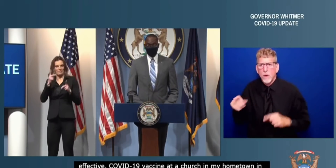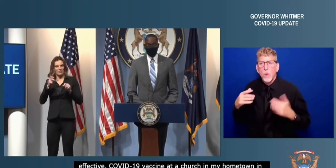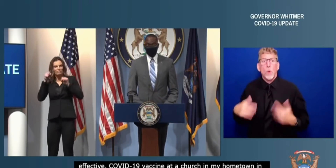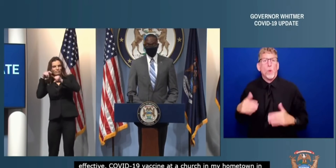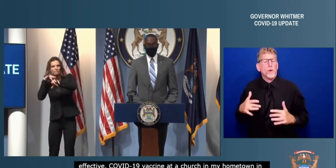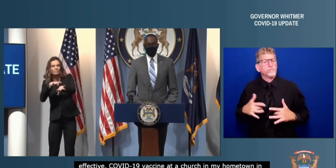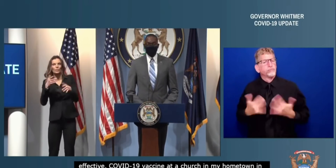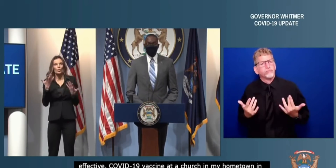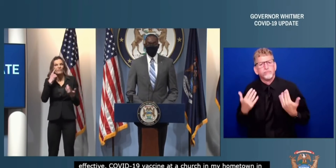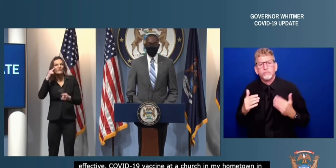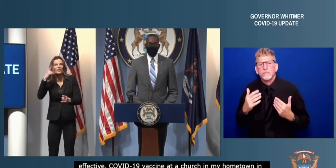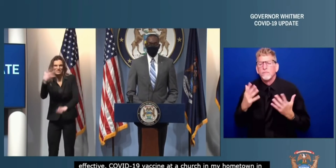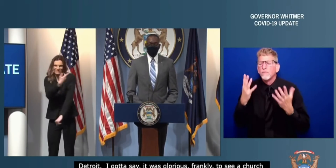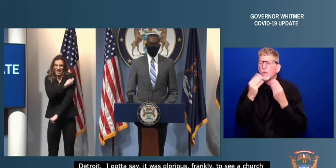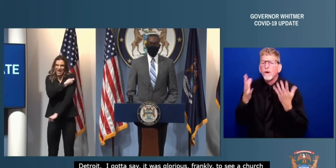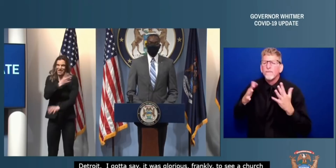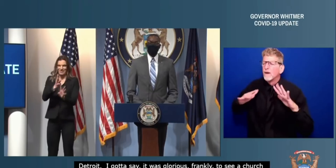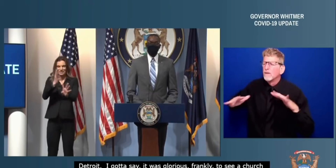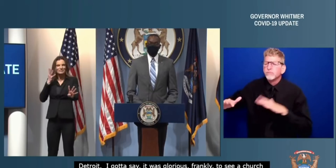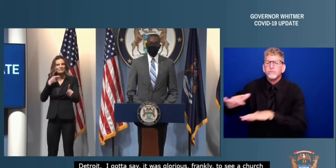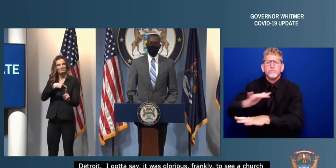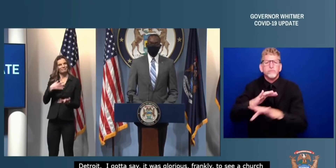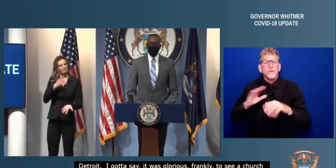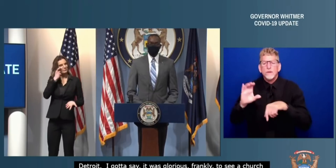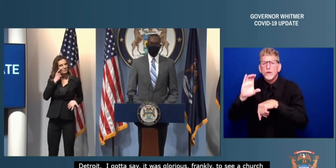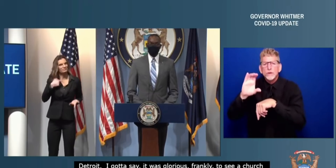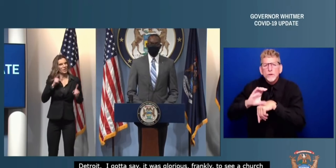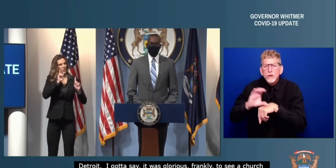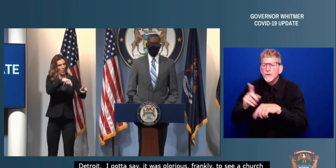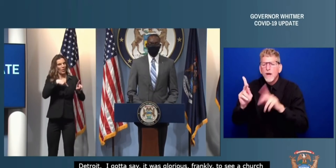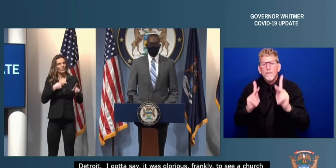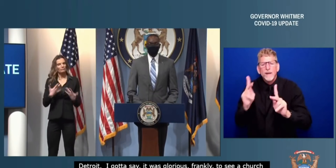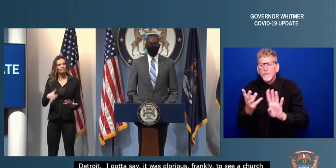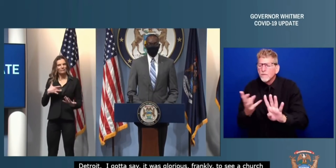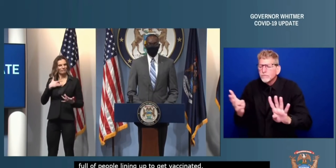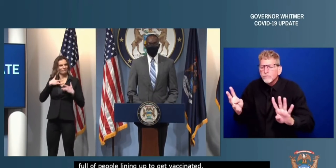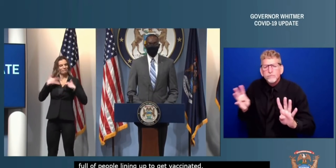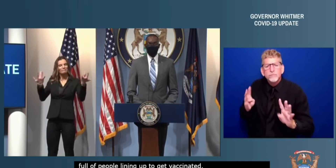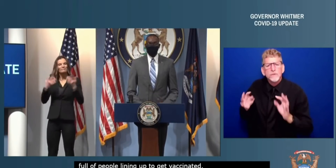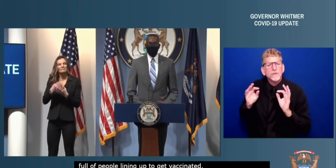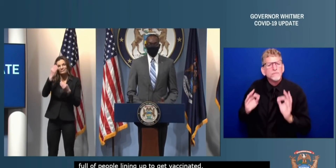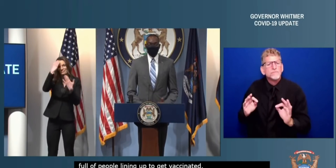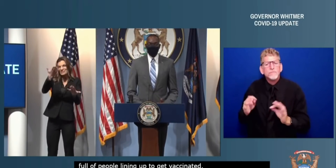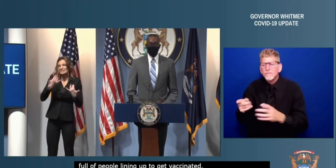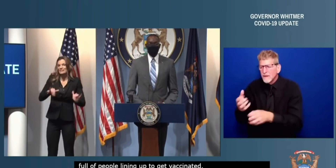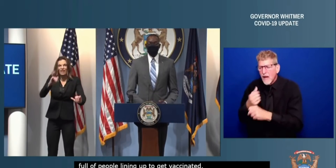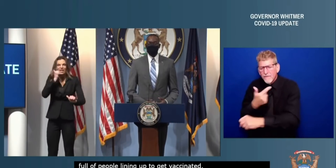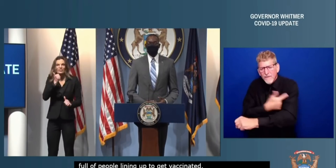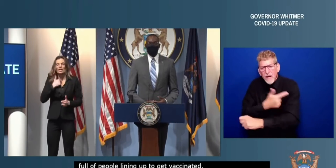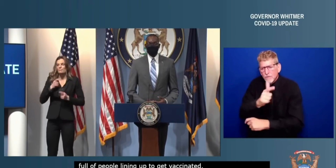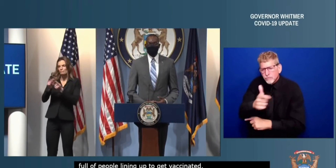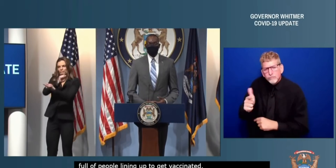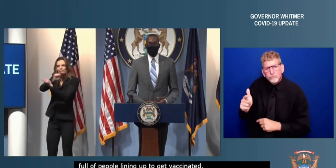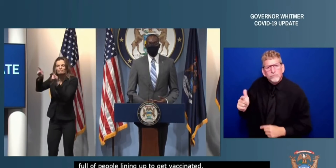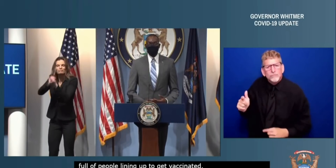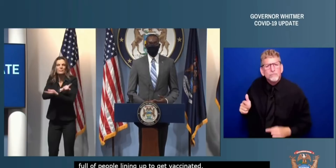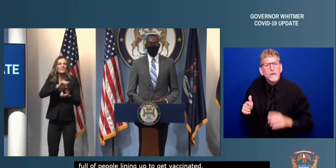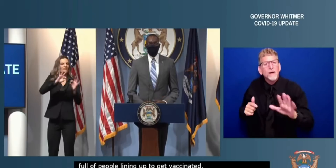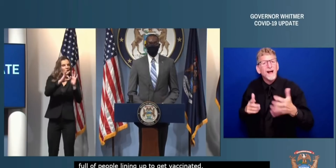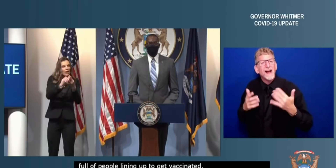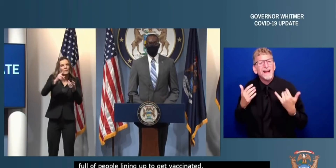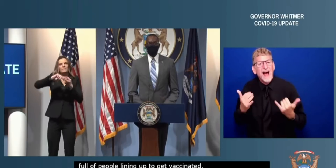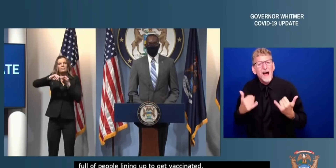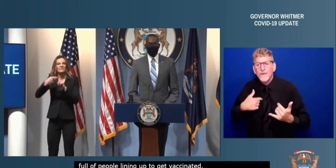vaccinated. But even now, I am still having conversations every day with family, with friends,